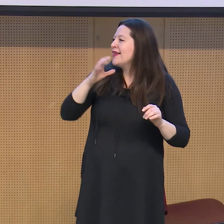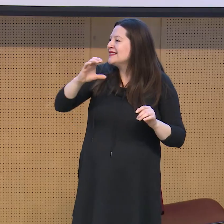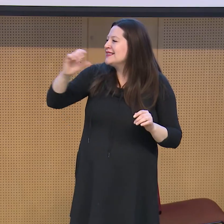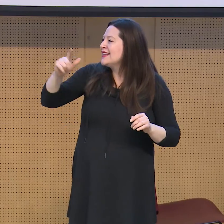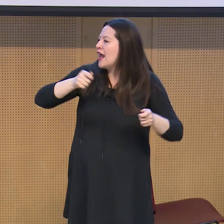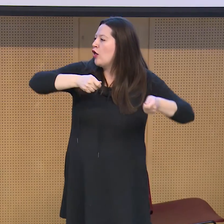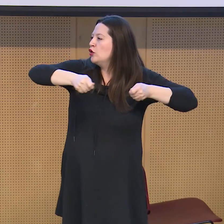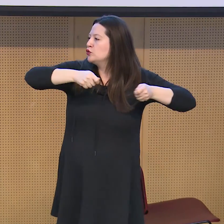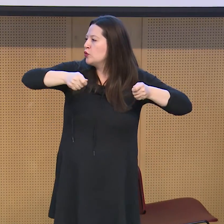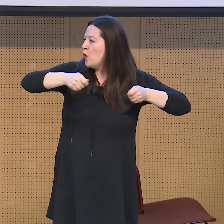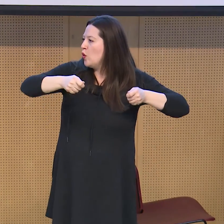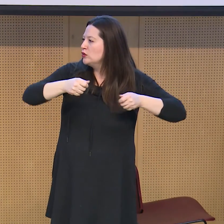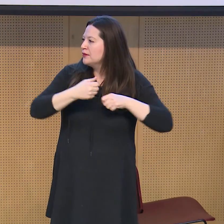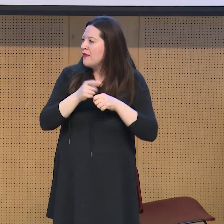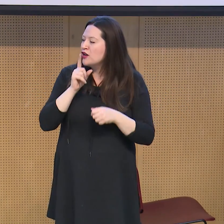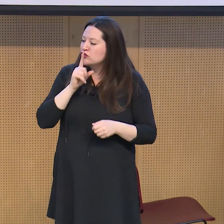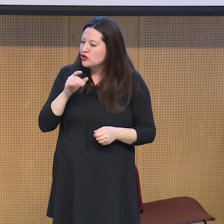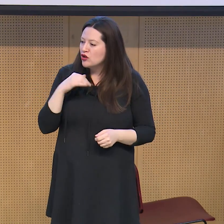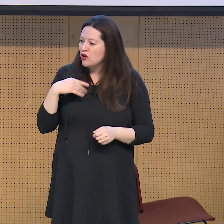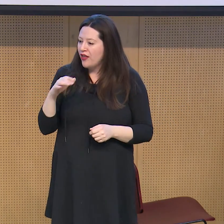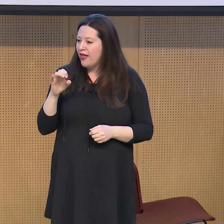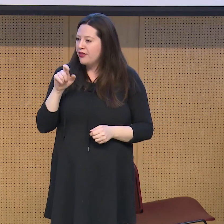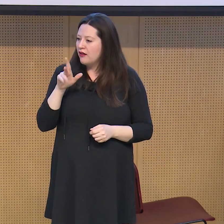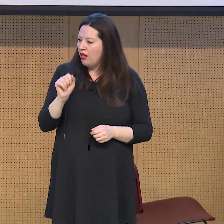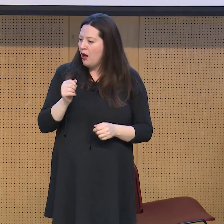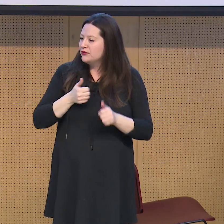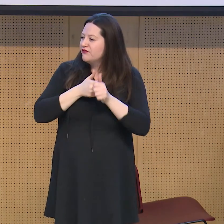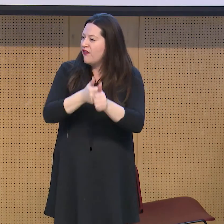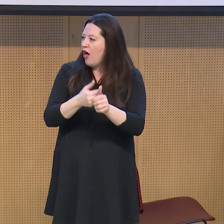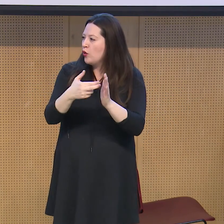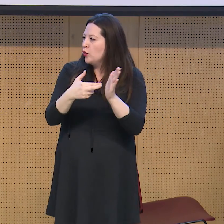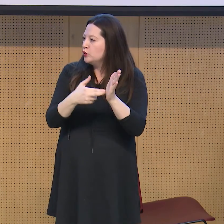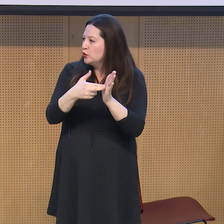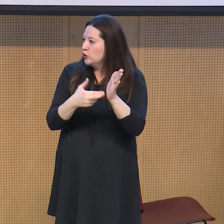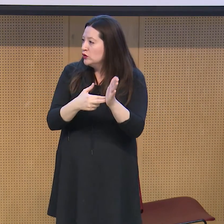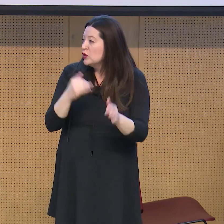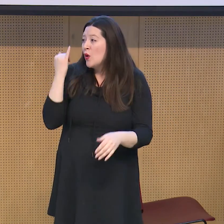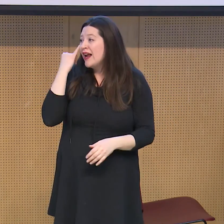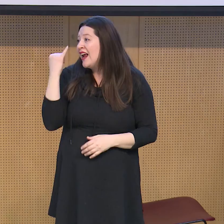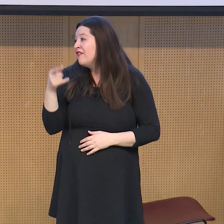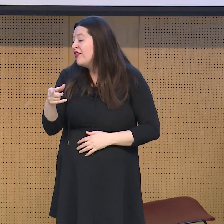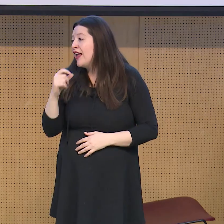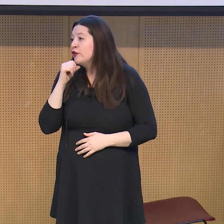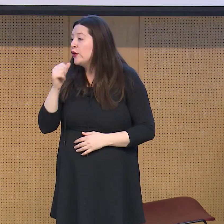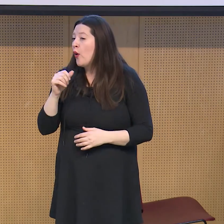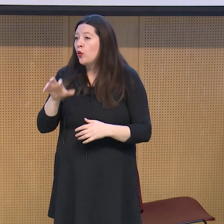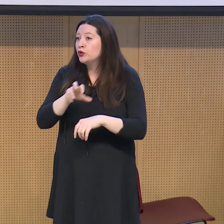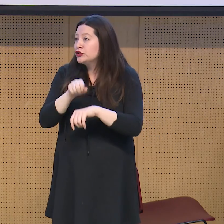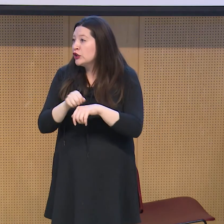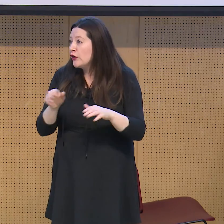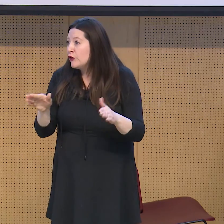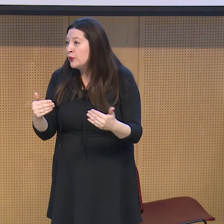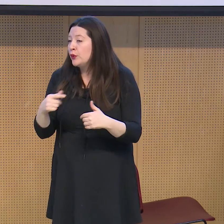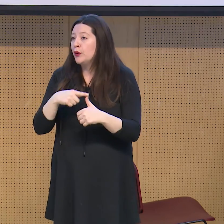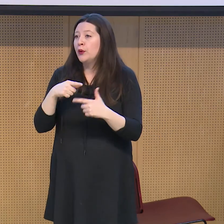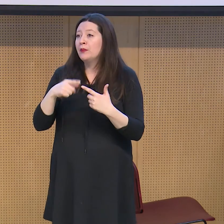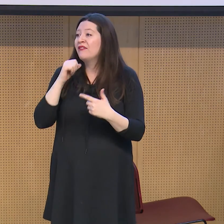This system is controlled by the Center for Campus Life to make sure that all the clubs and